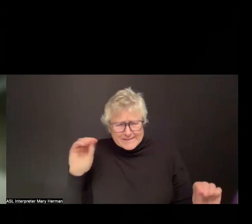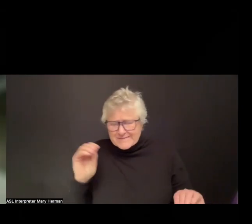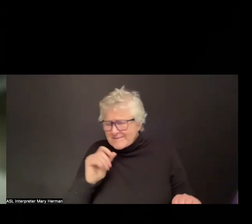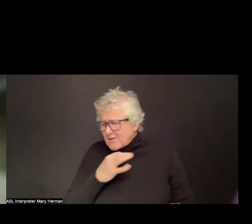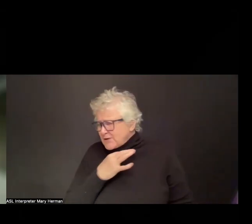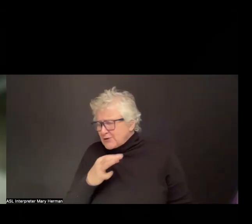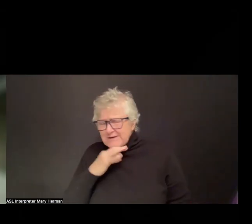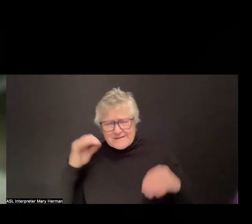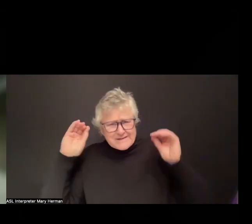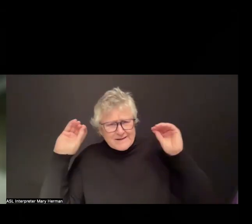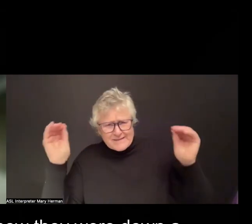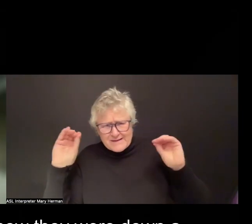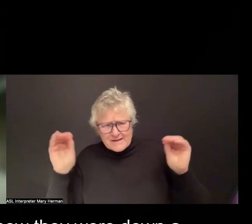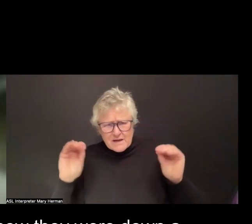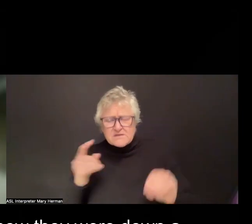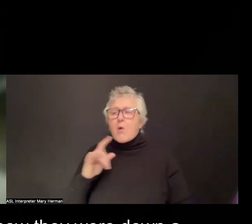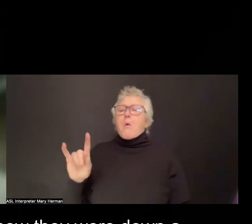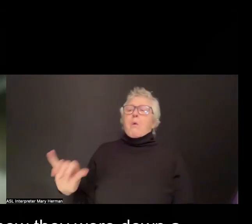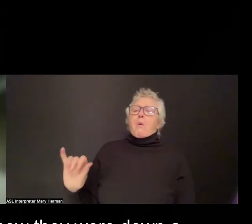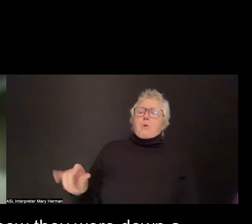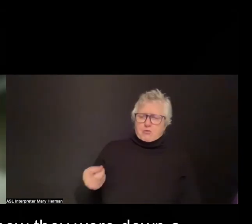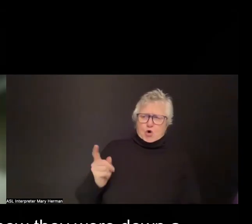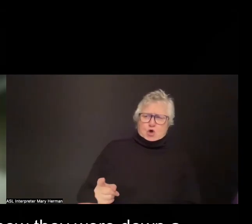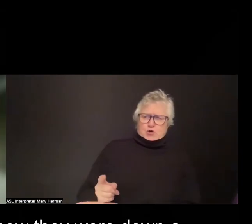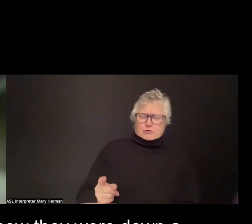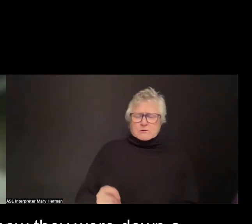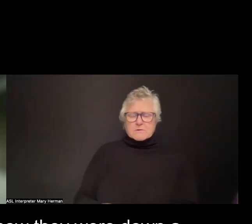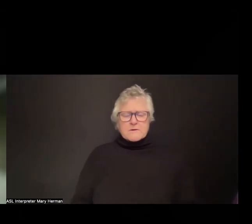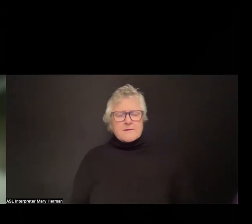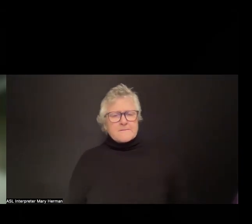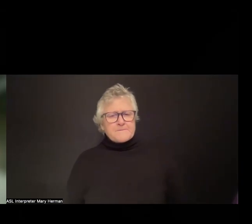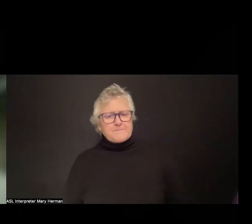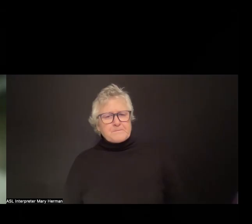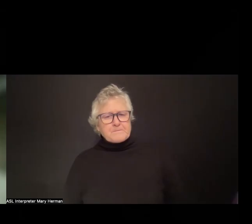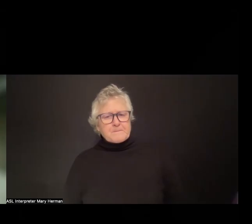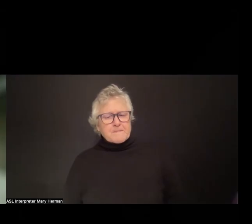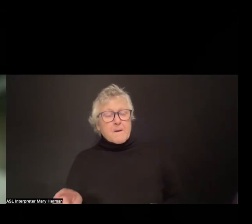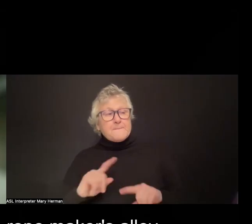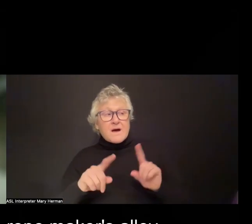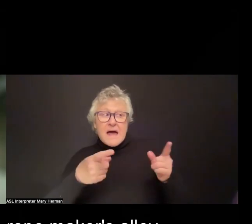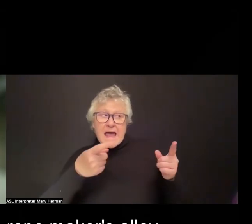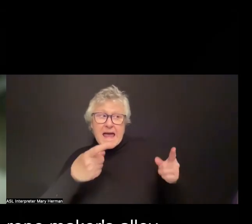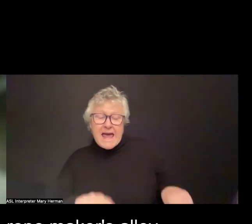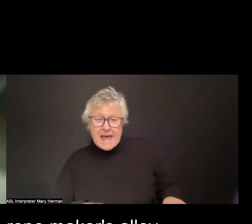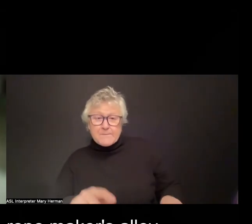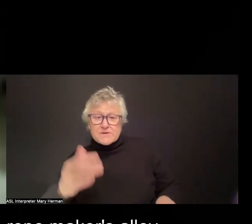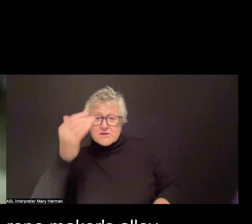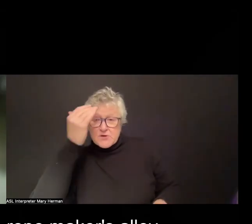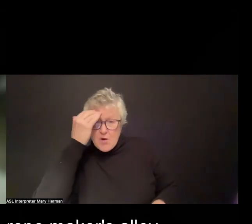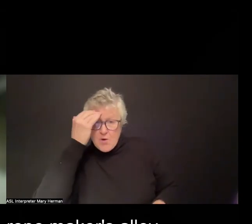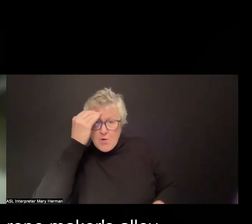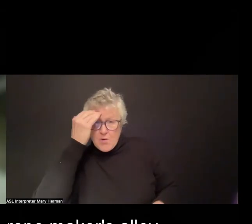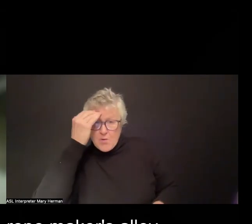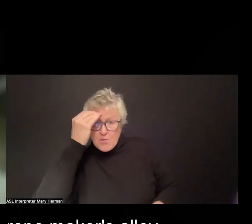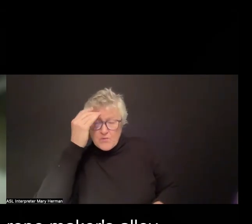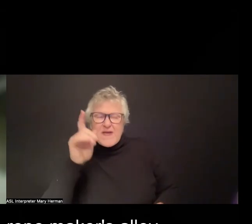"Right," I said. But I happened to know they were down a cabin boy. I hurried out of the rope maker's alley,